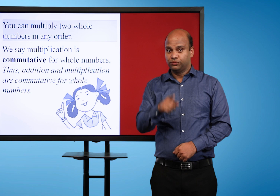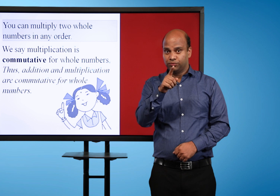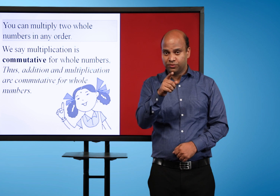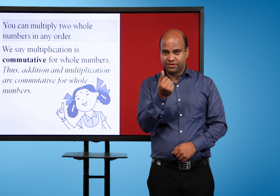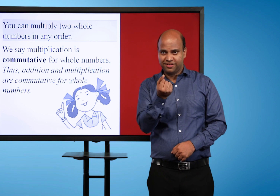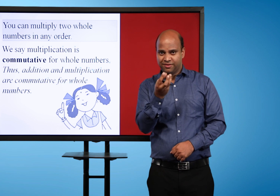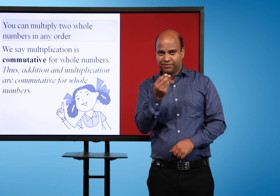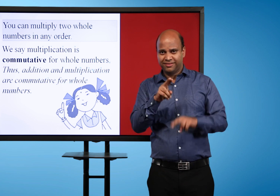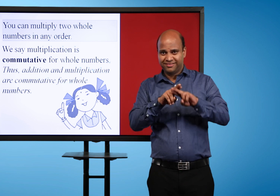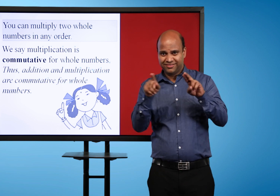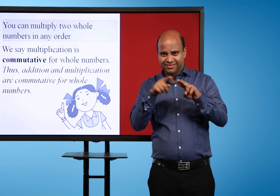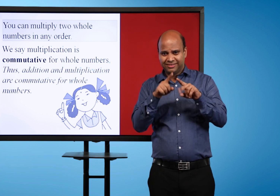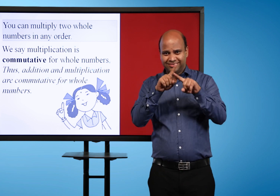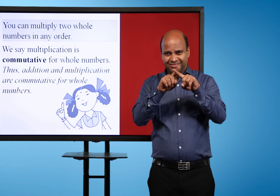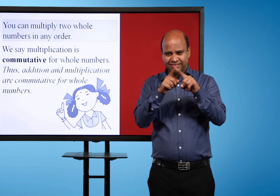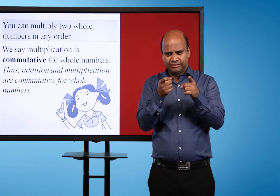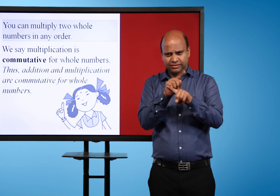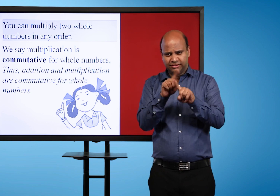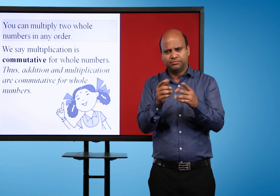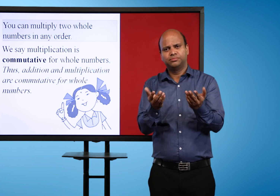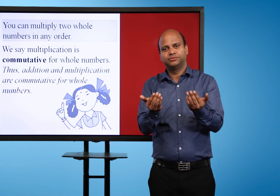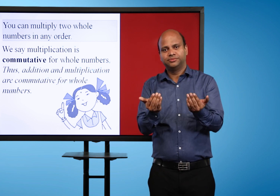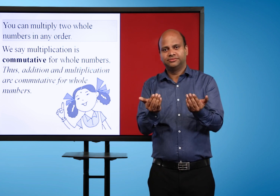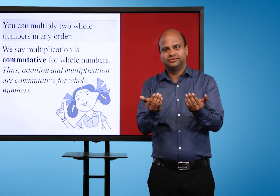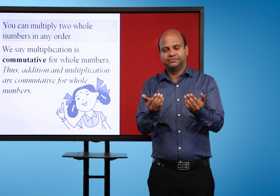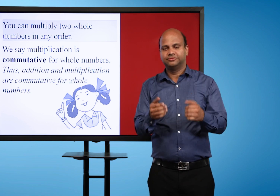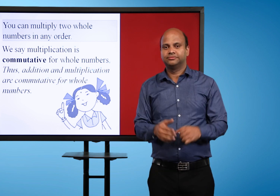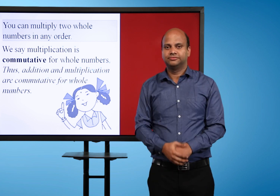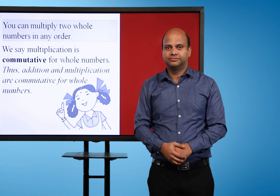You can multiply two whole numbers in any order.